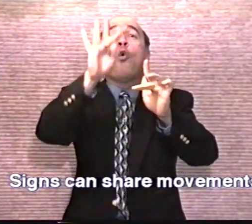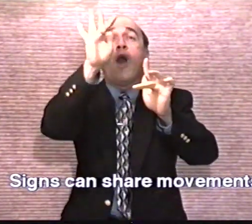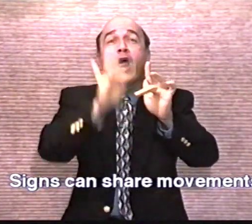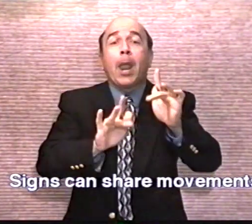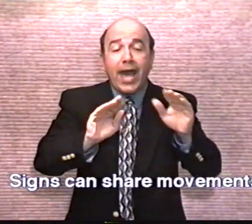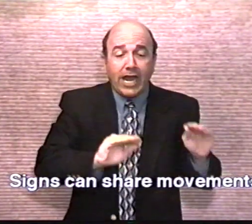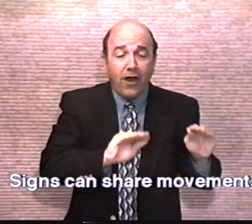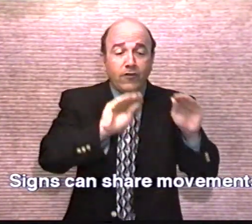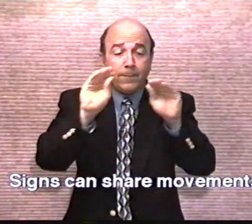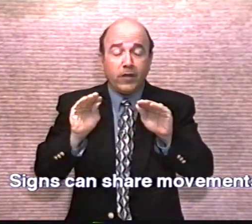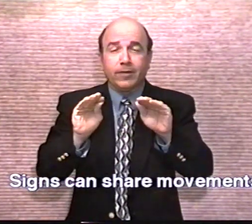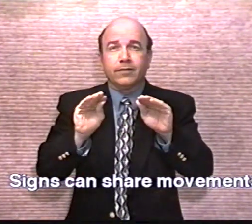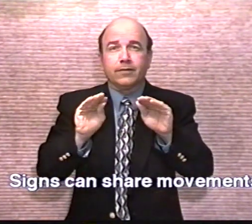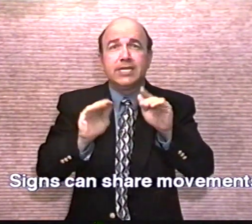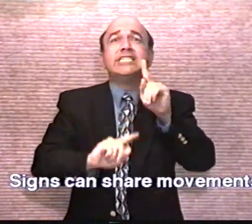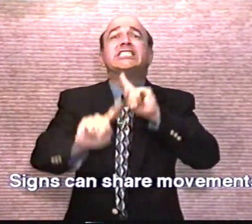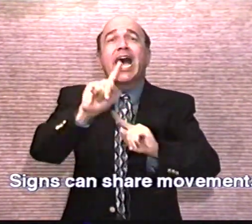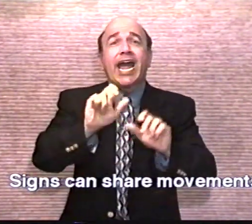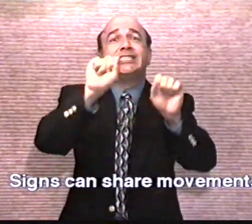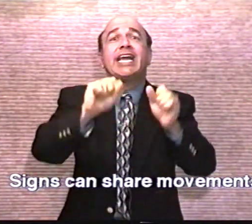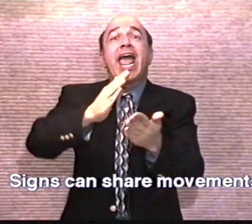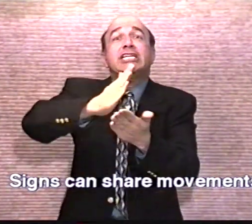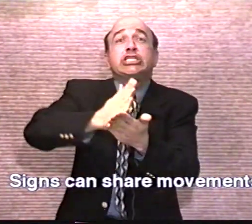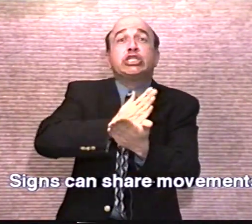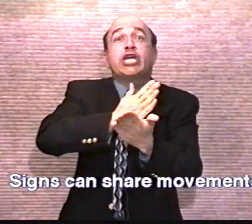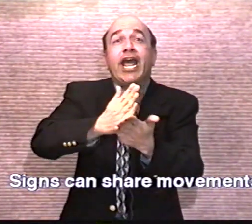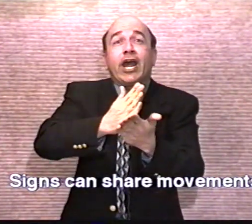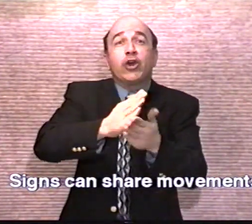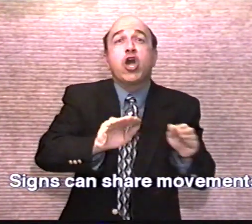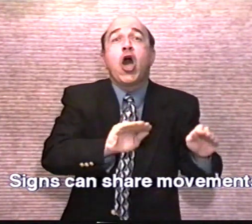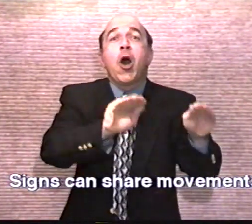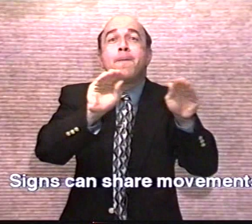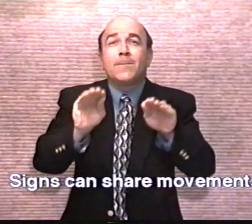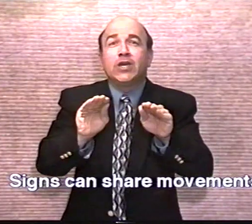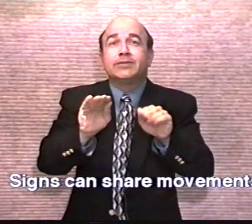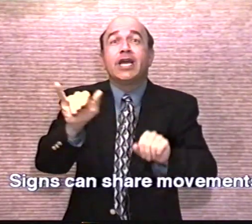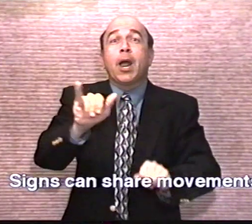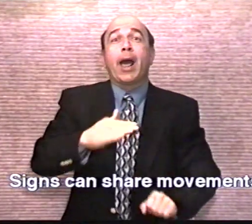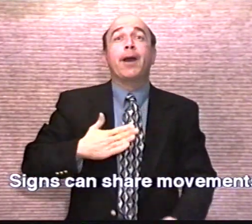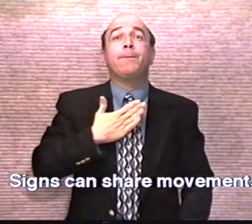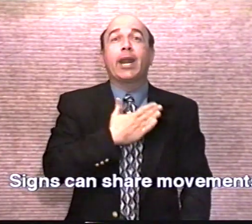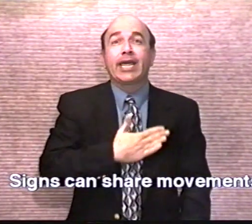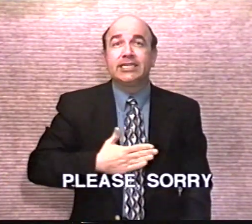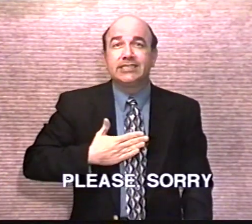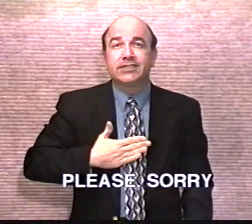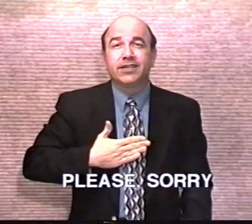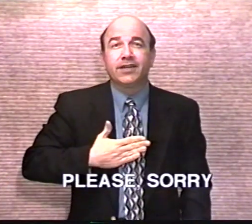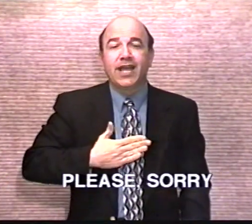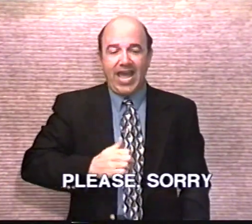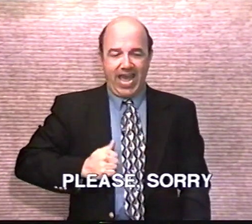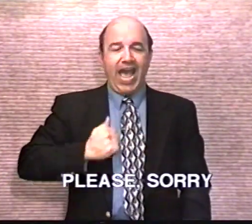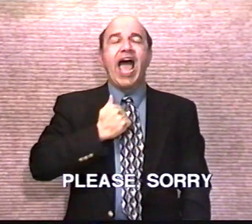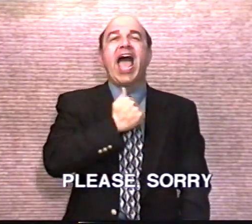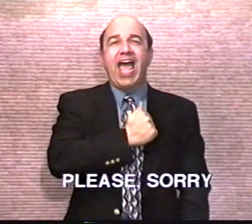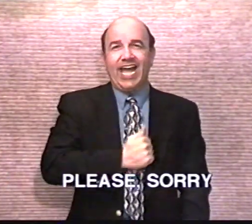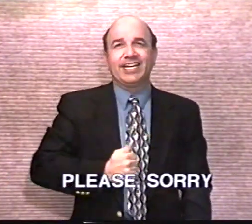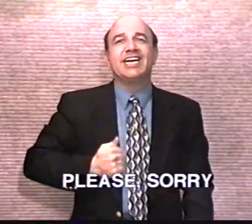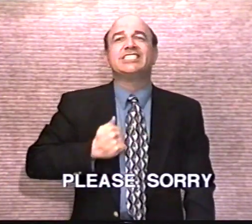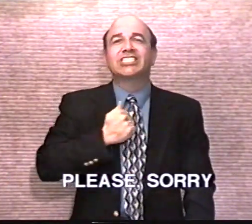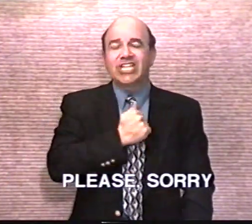or a lack of movement. Signs can share movement like please and